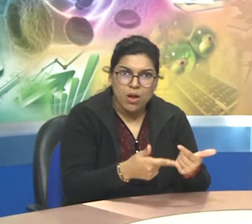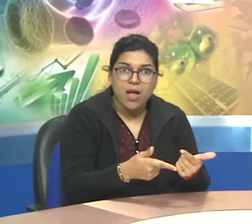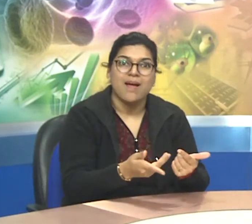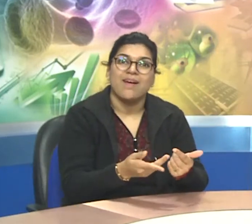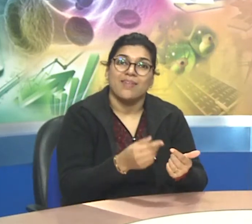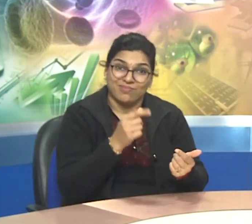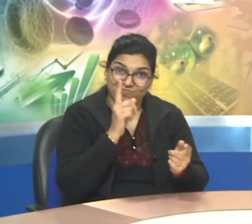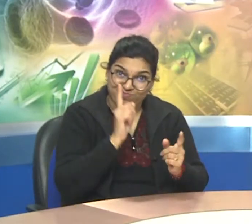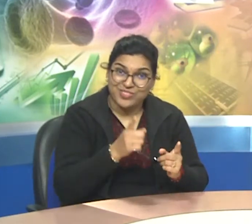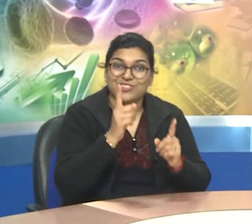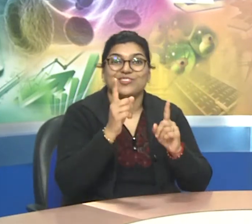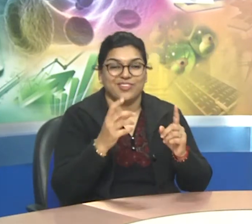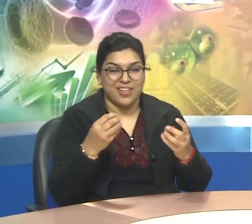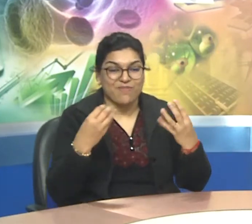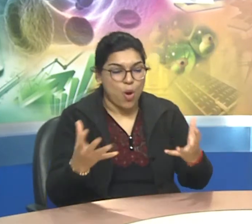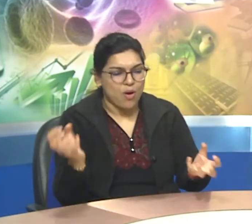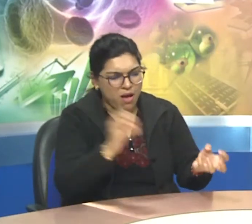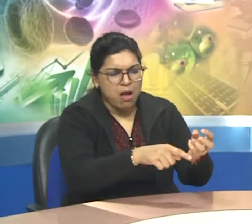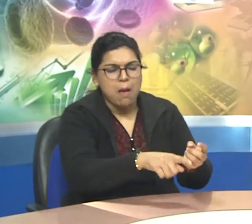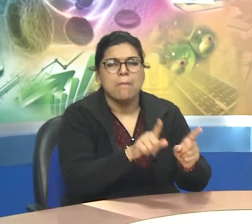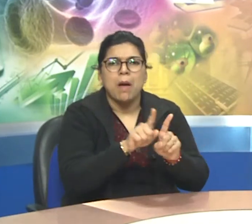It is a useful material